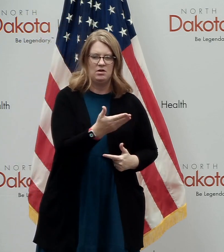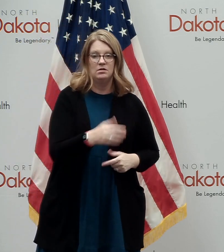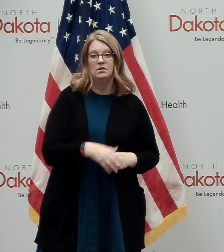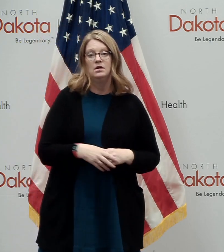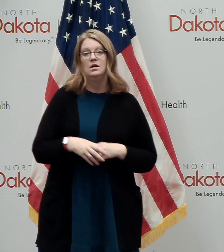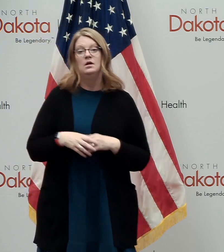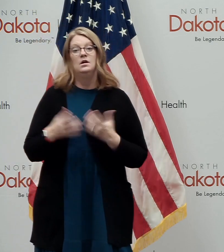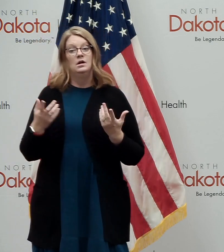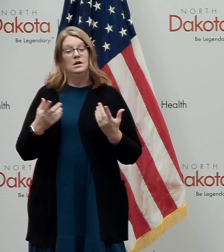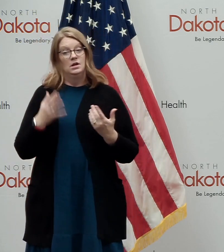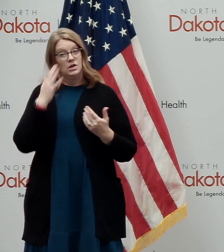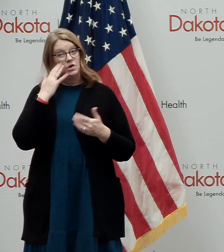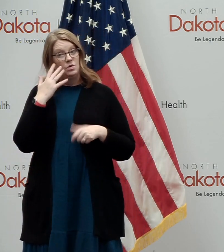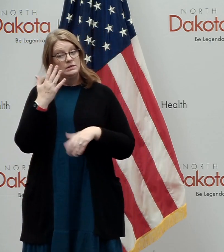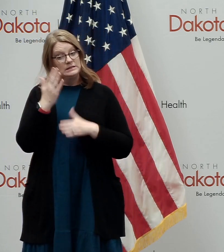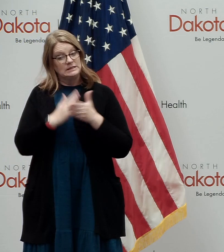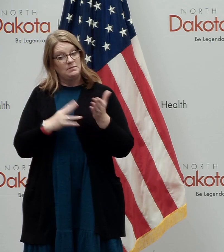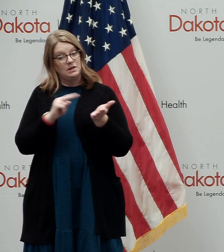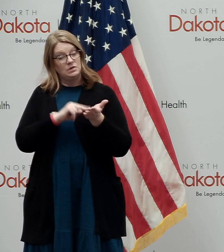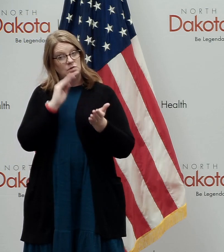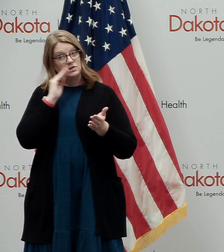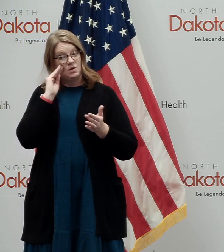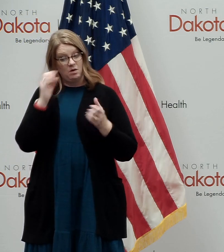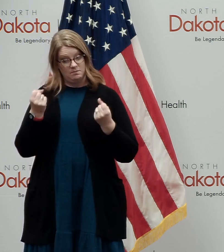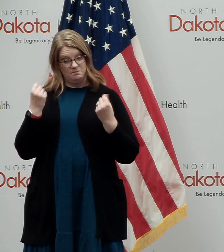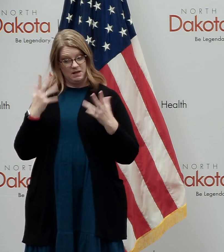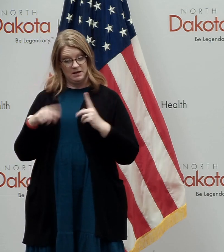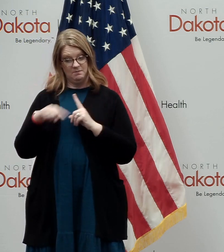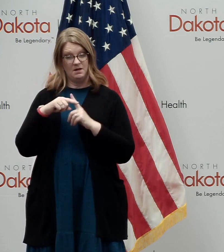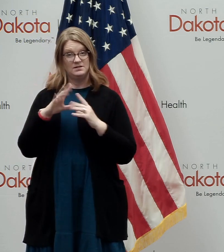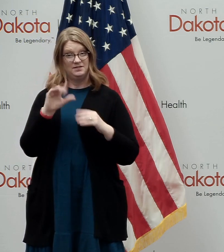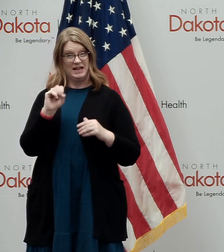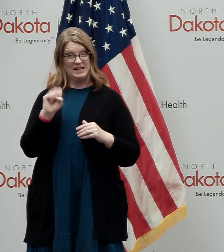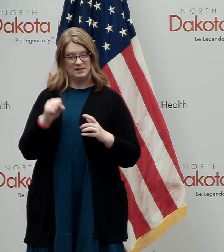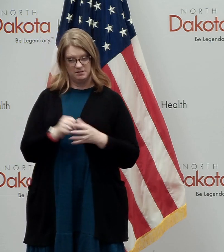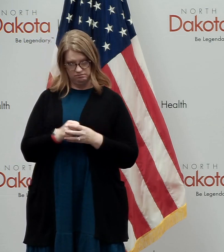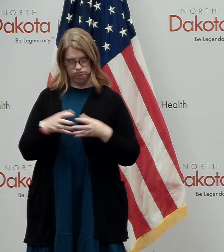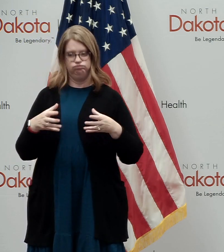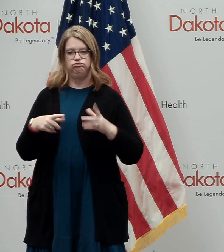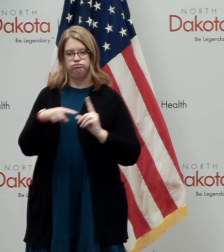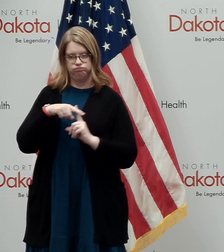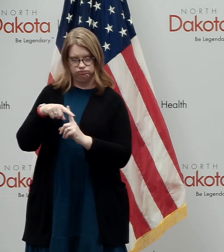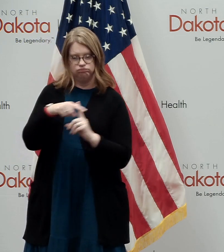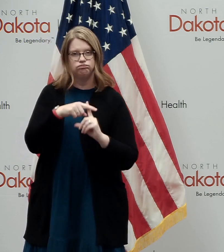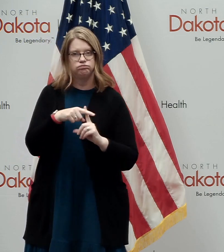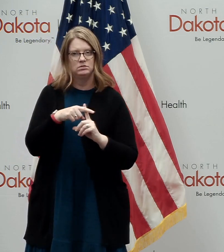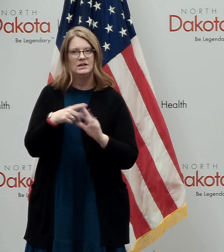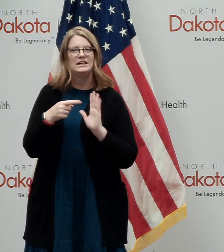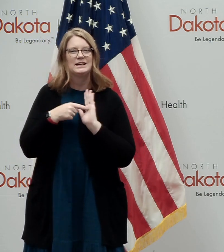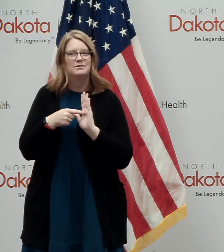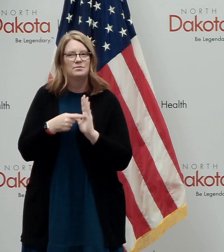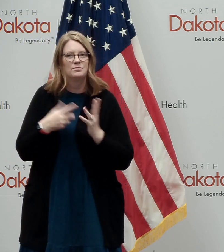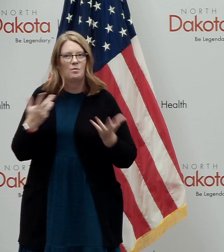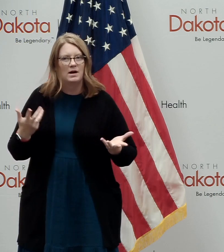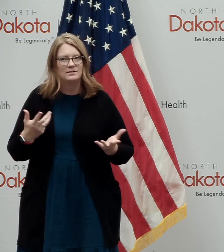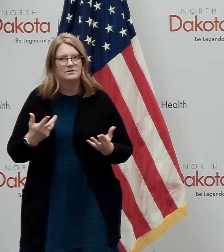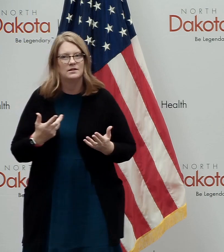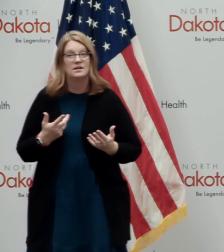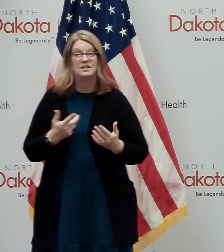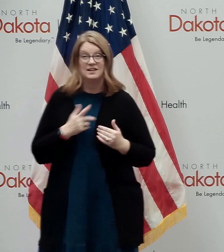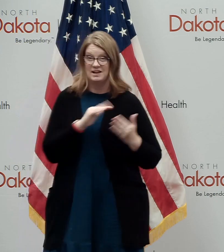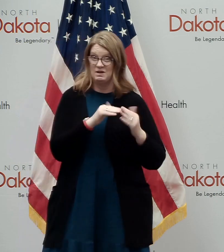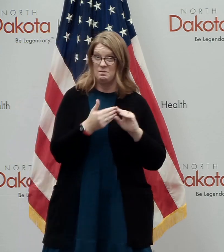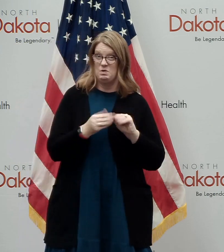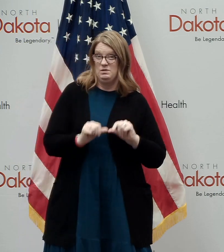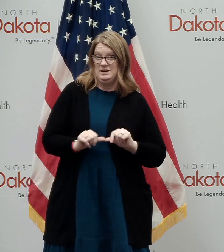in cases in some of our long-term care facilities is really a reflection of the increased community spread. And so again, we